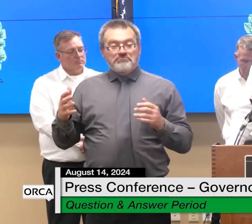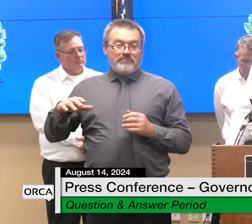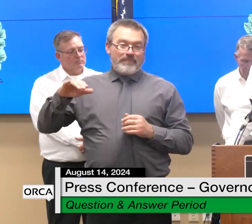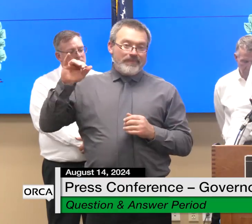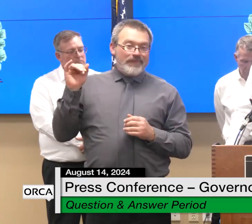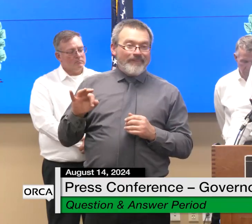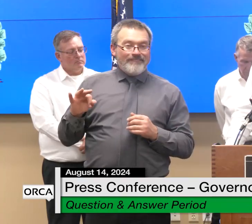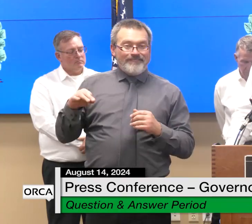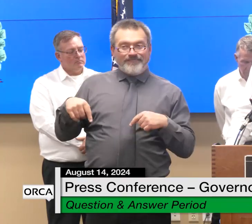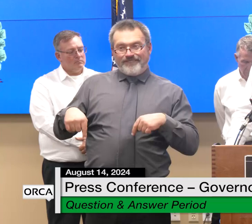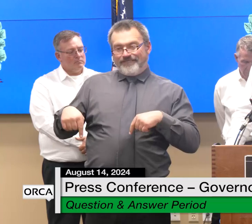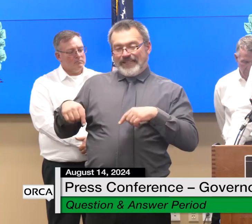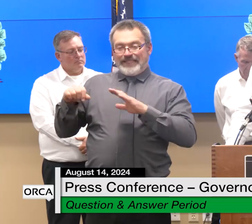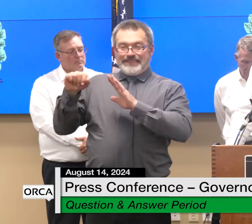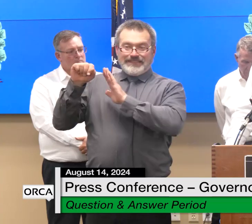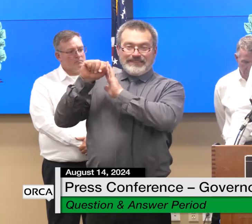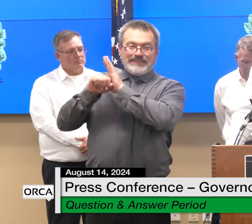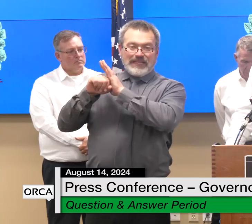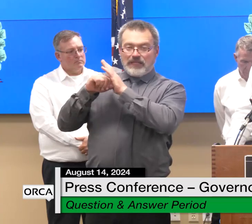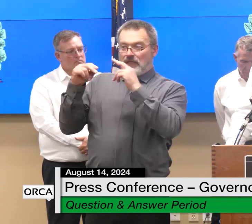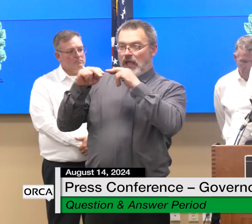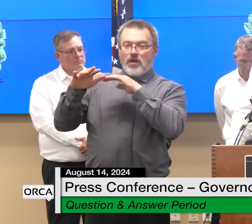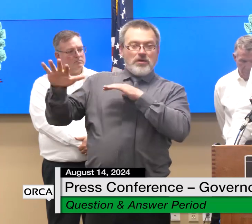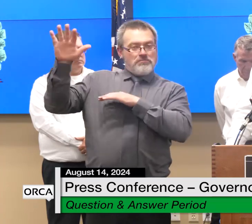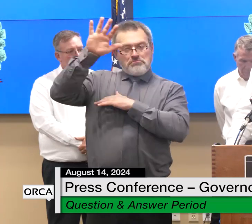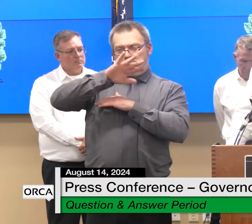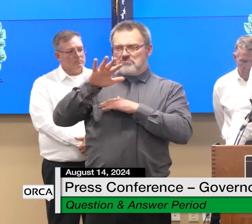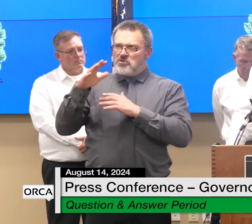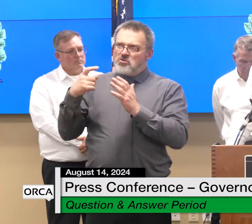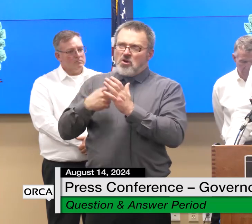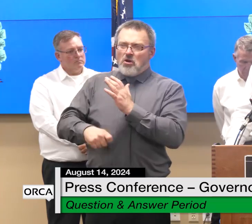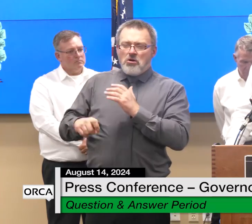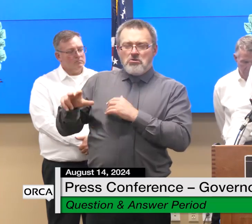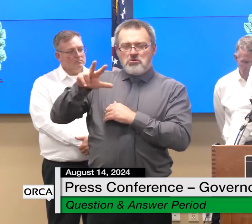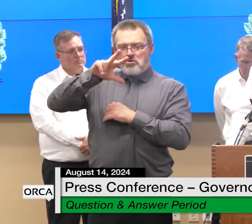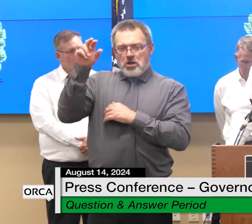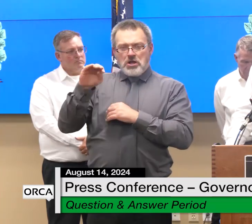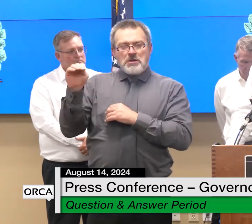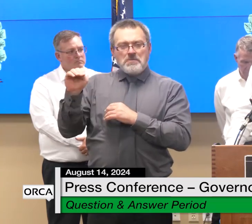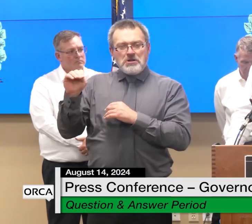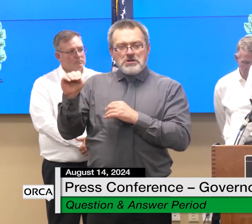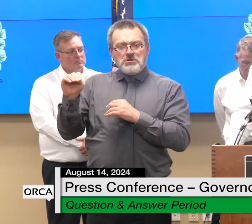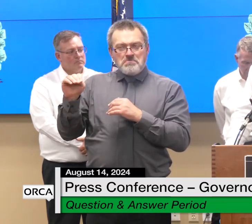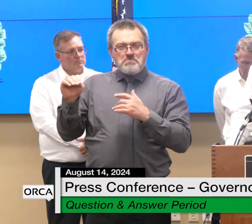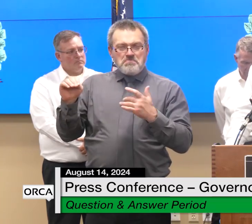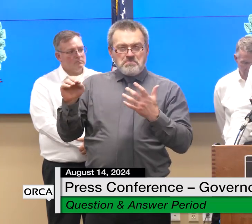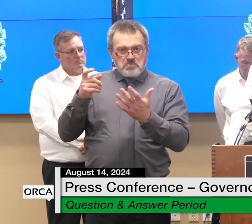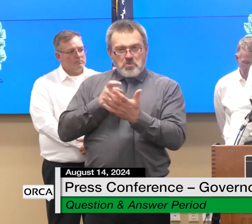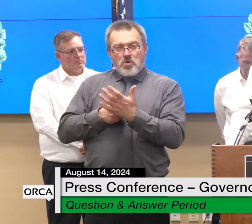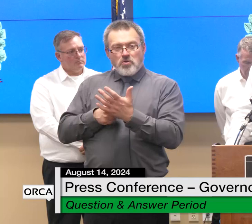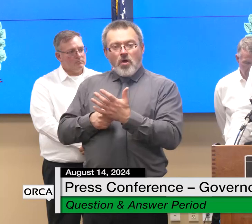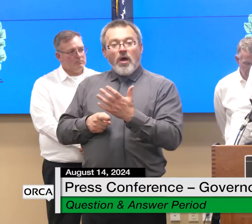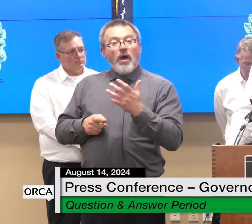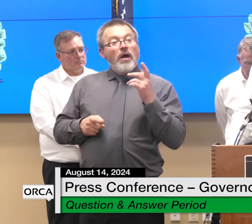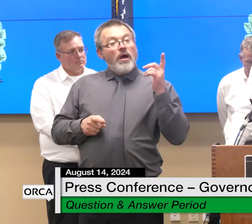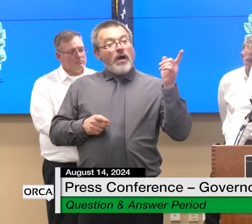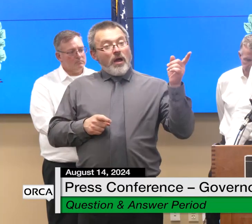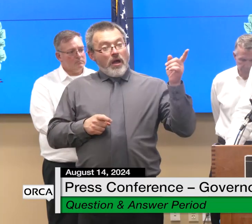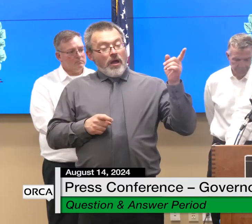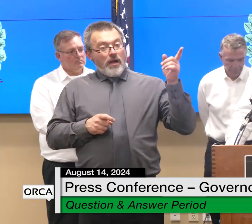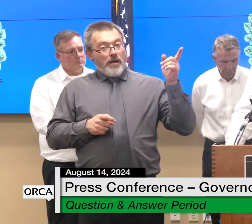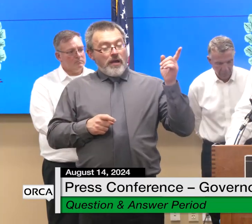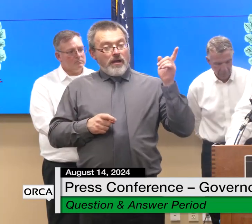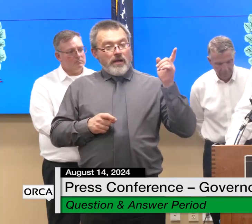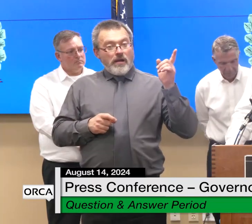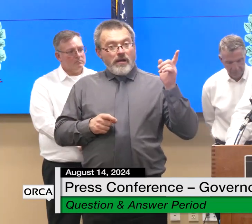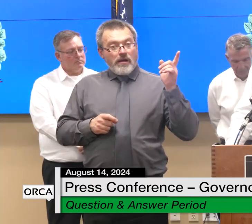state network, roads and bridges this far for 2024, that doesn't come out of the allocated funds for our